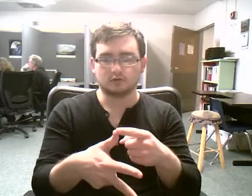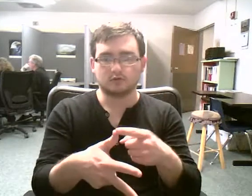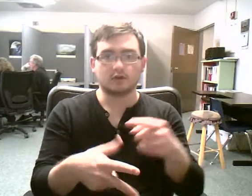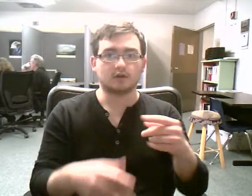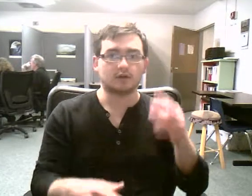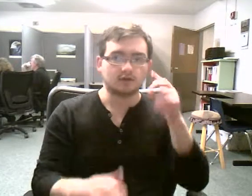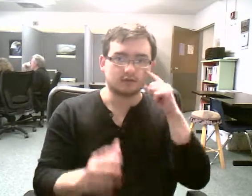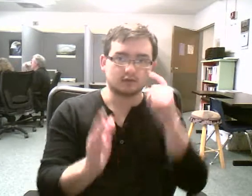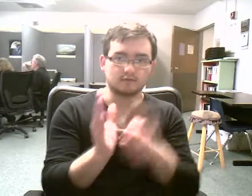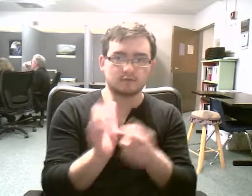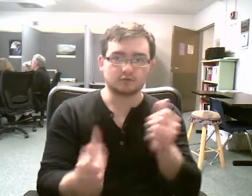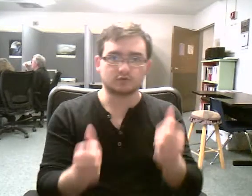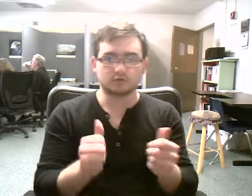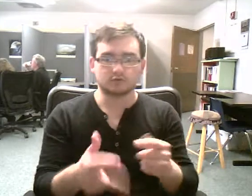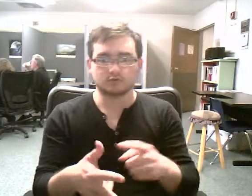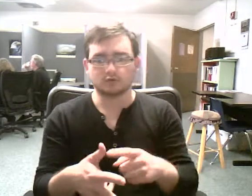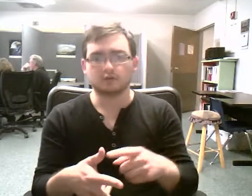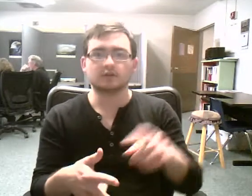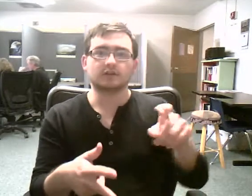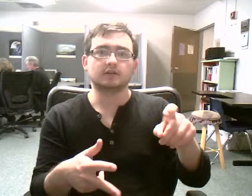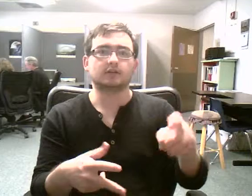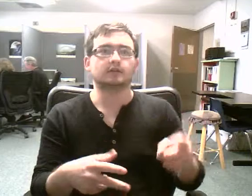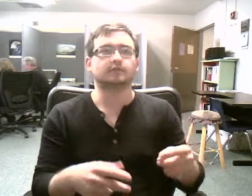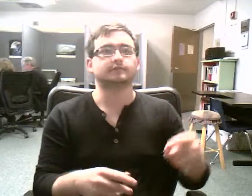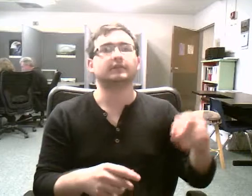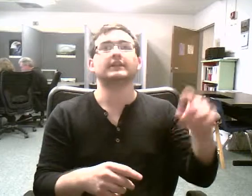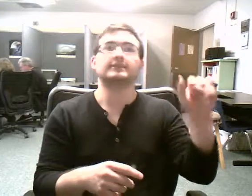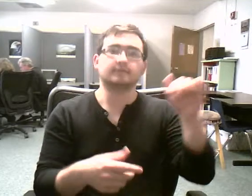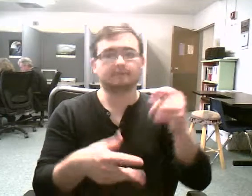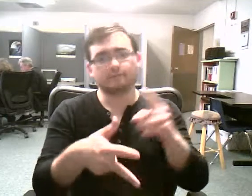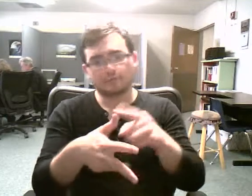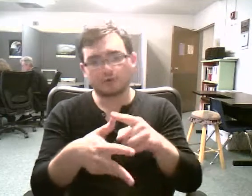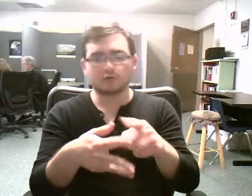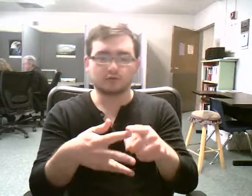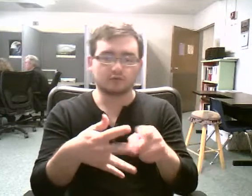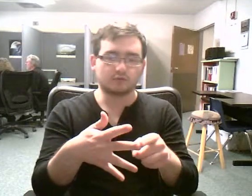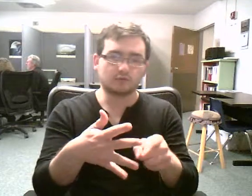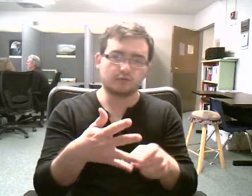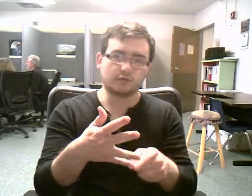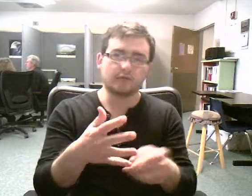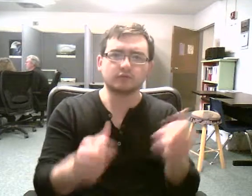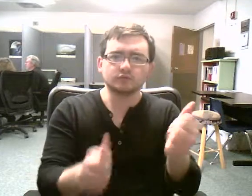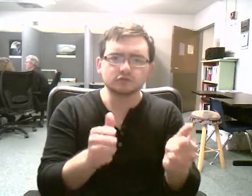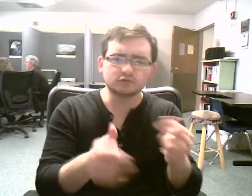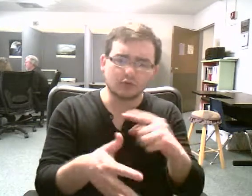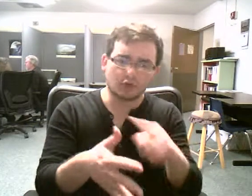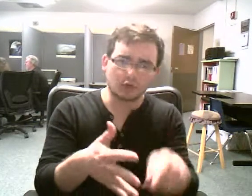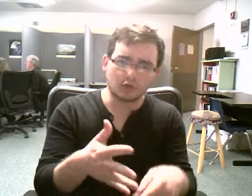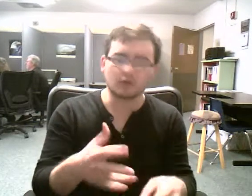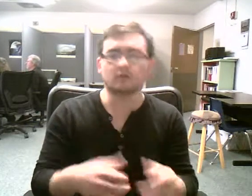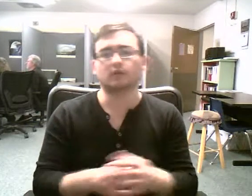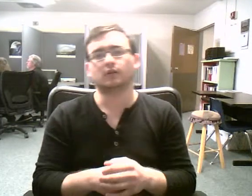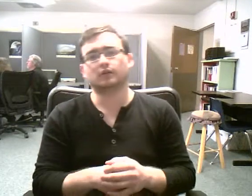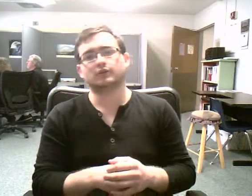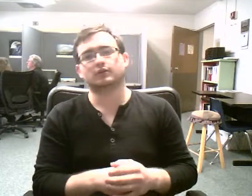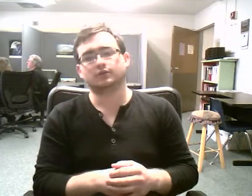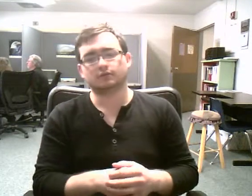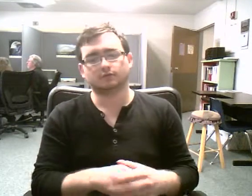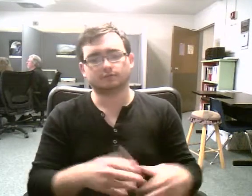single replacement? 2, predict the products using the type of reaction as a model. And then lastly, after writing the formulas